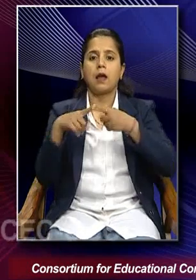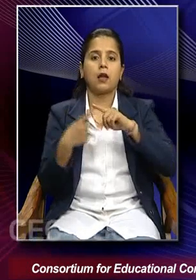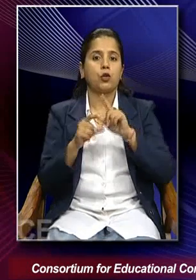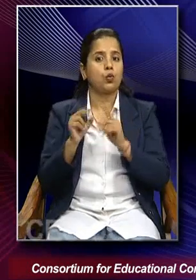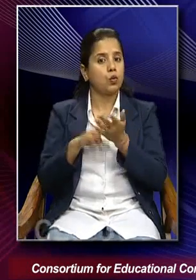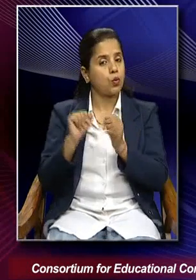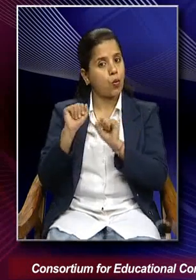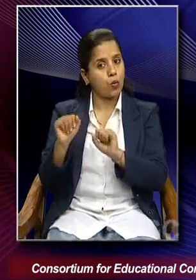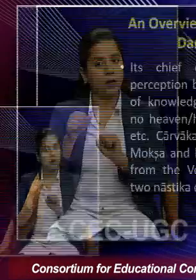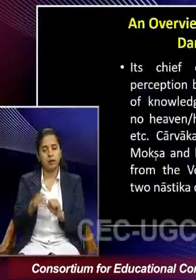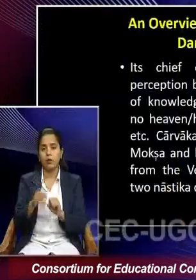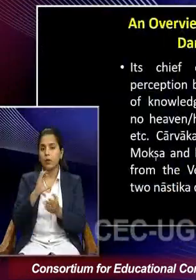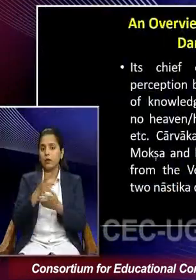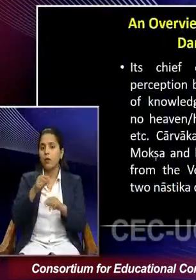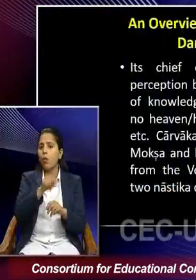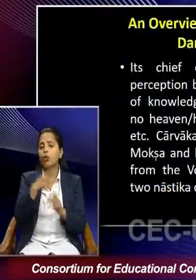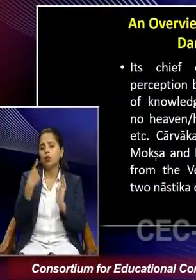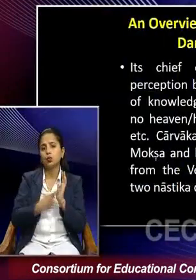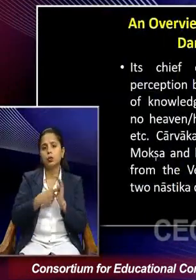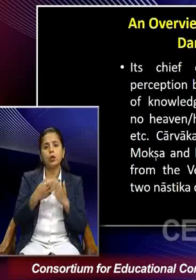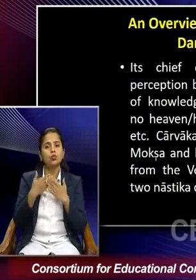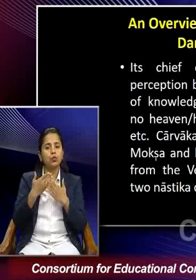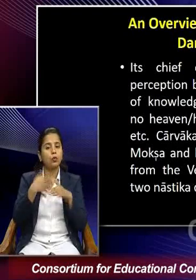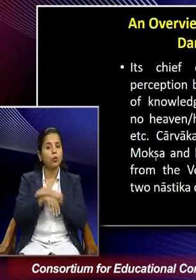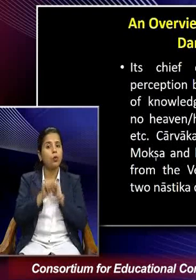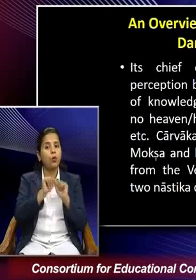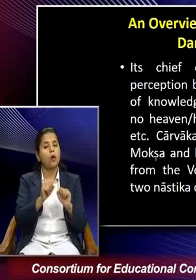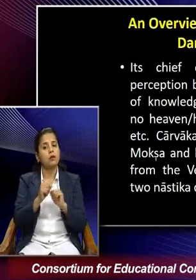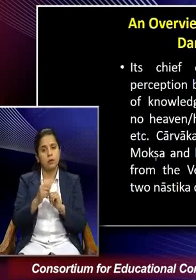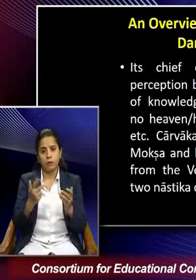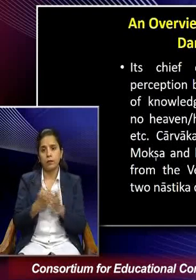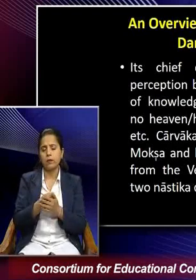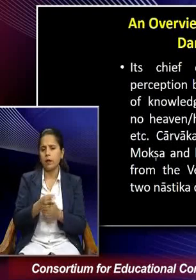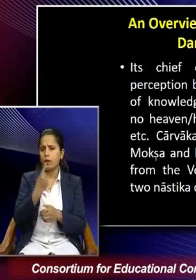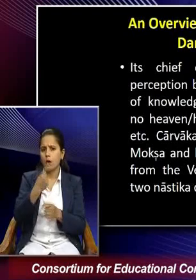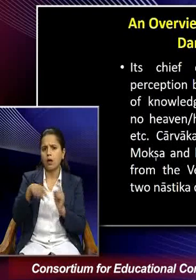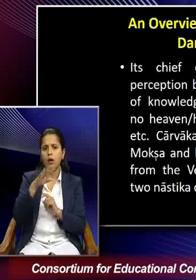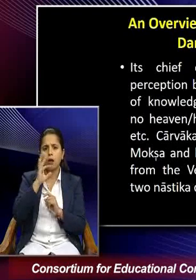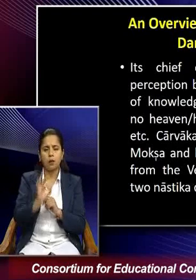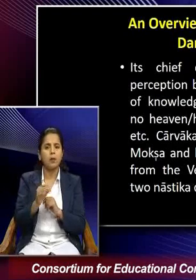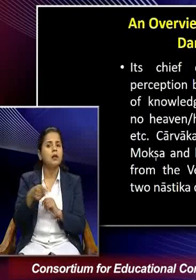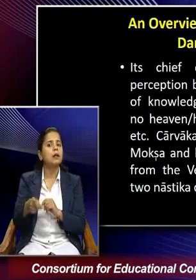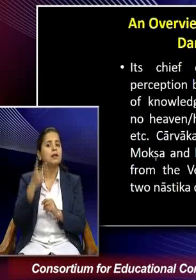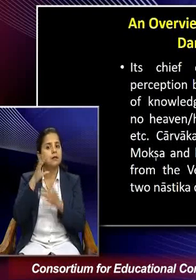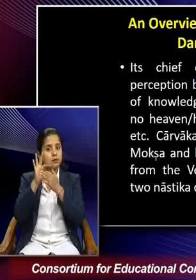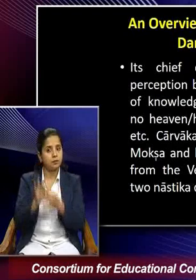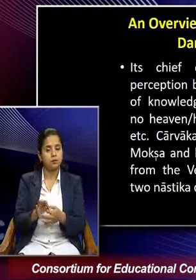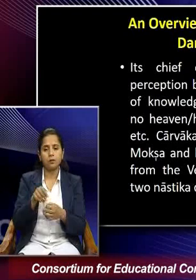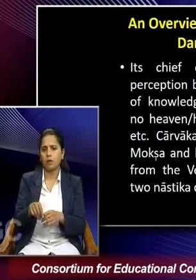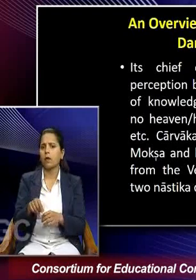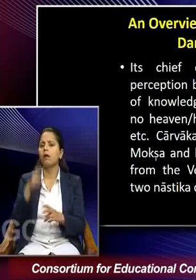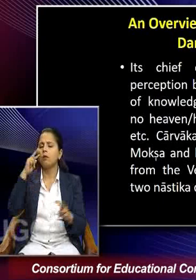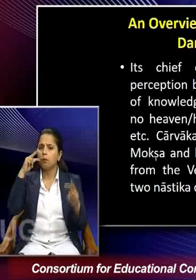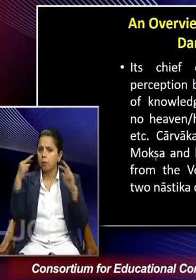the chief doctrines of these schools are that one of the most essential one is that